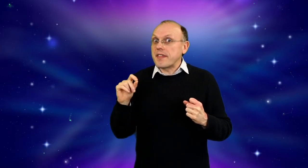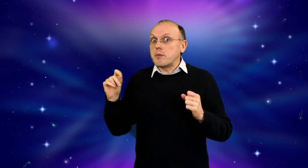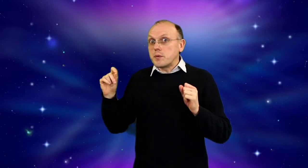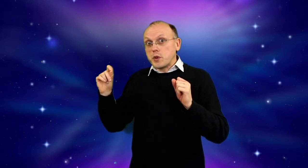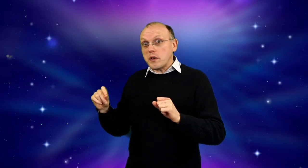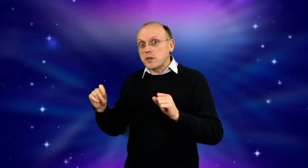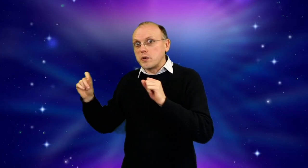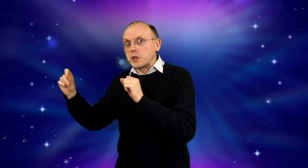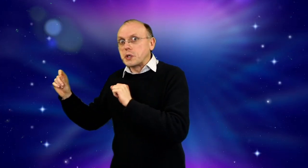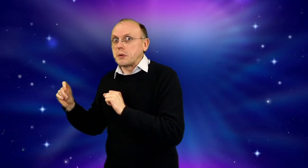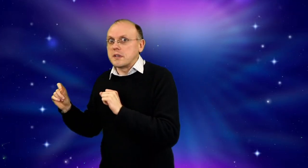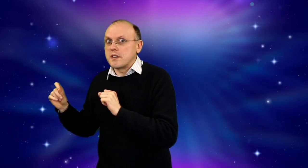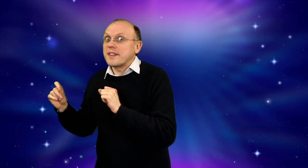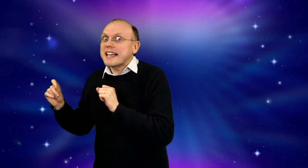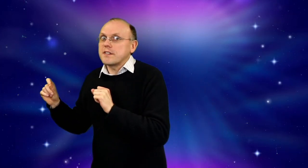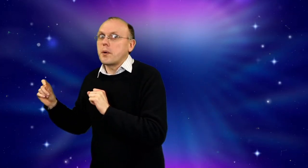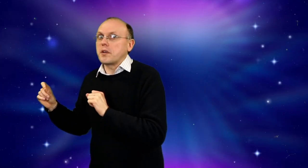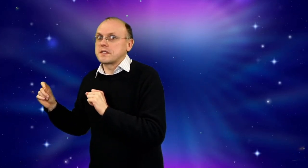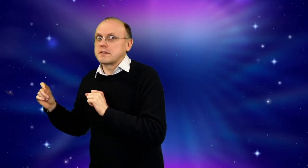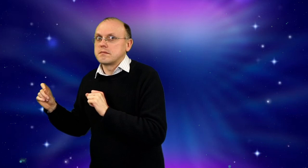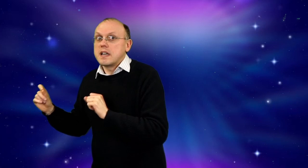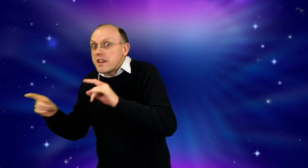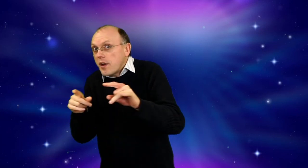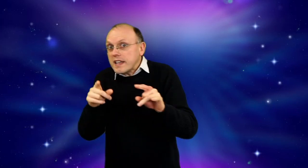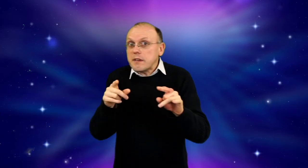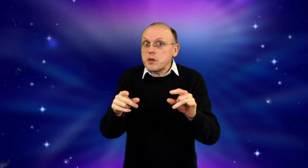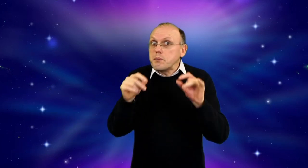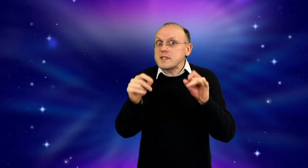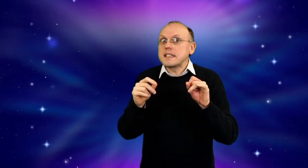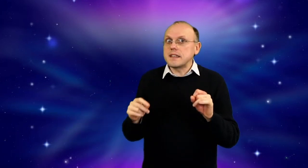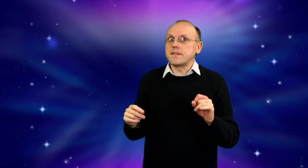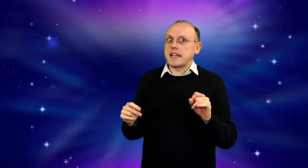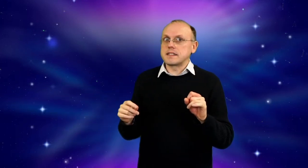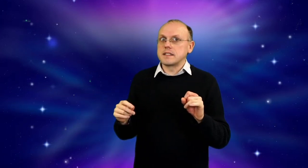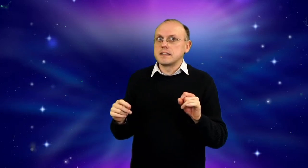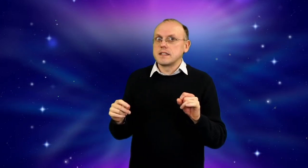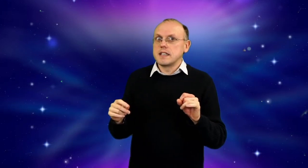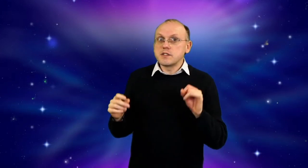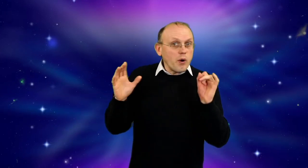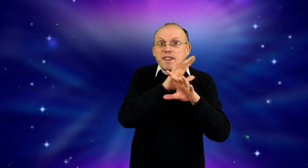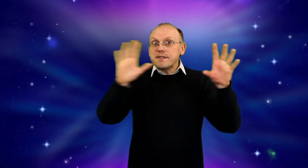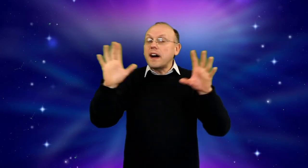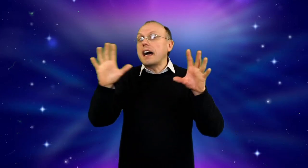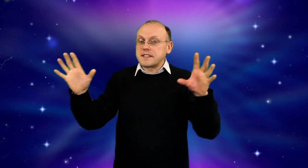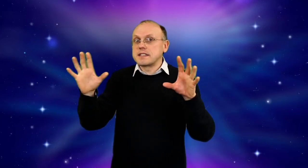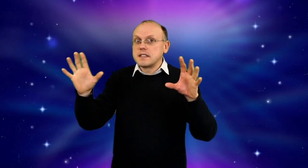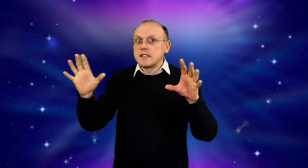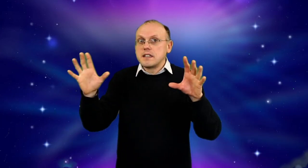them not look good, the negative points. They only give you positive facts. So all these facts